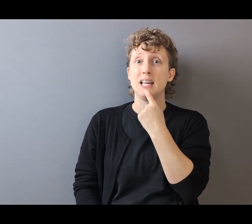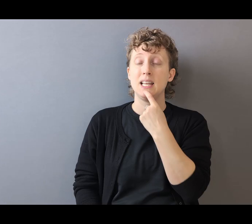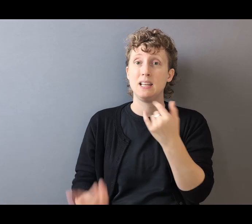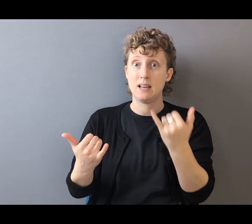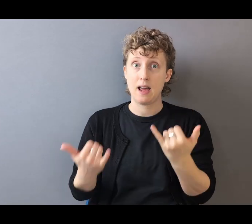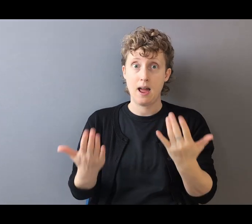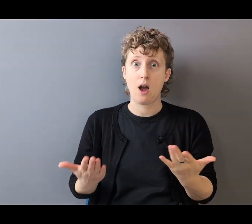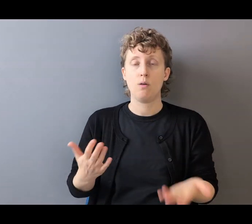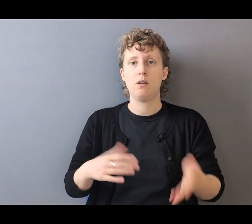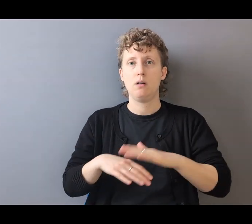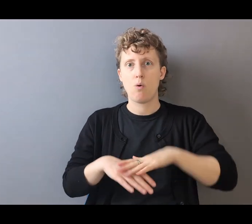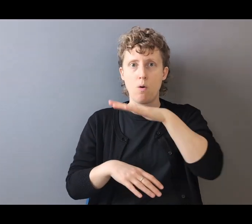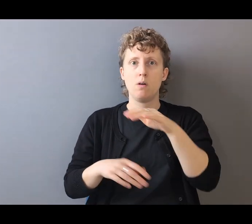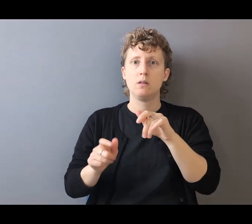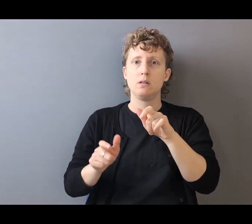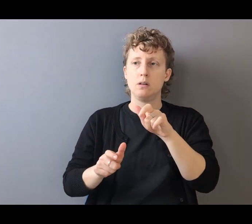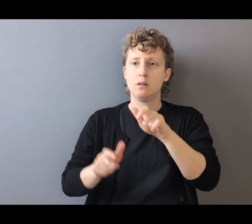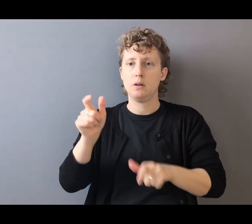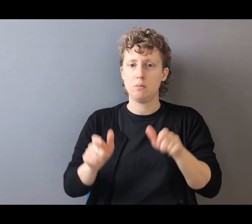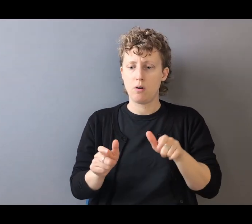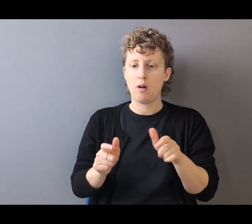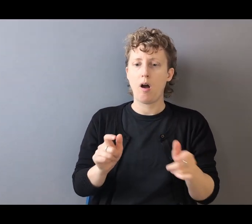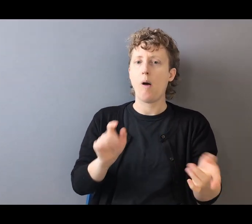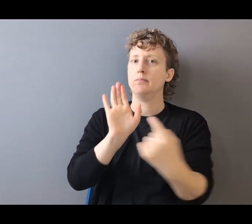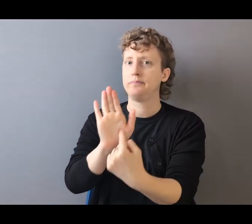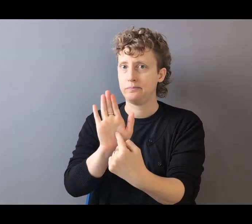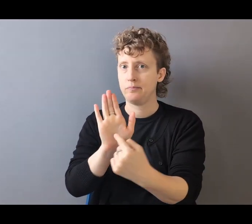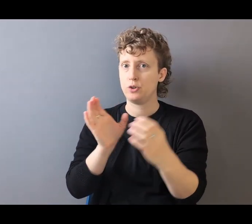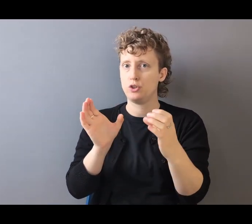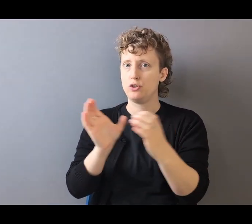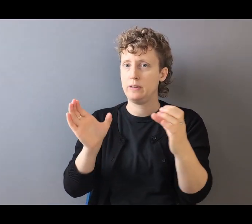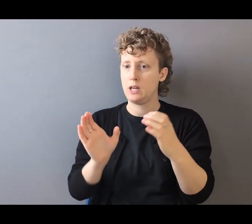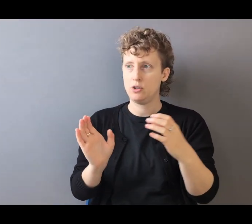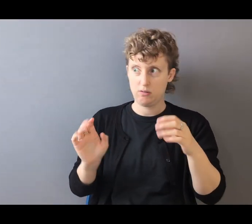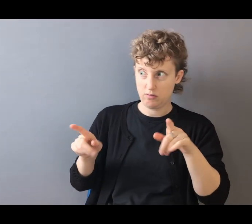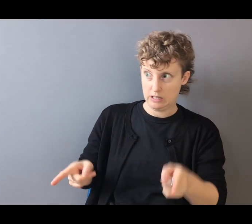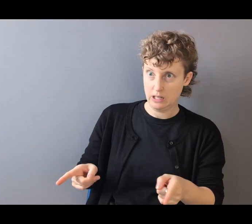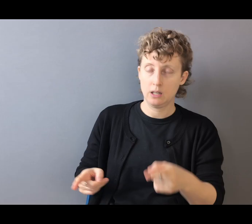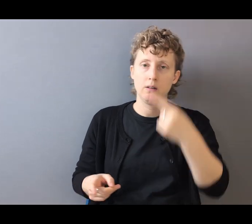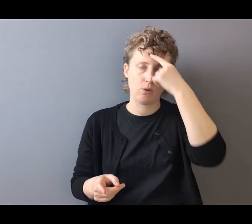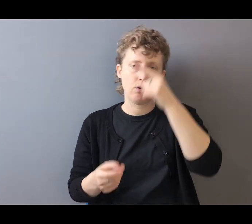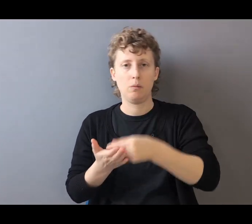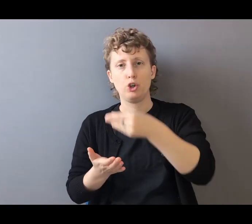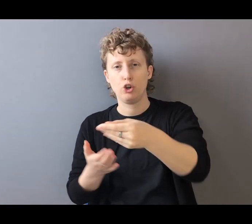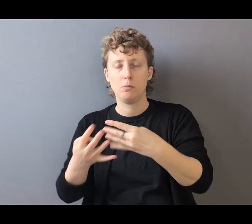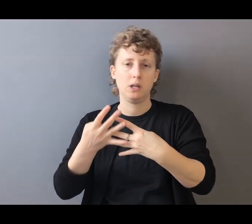common to include these certifications in procurement and these kind of things.